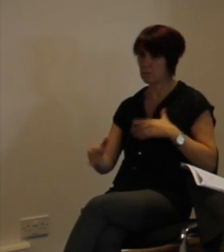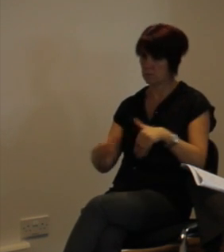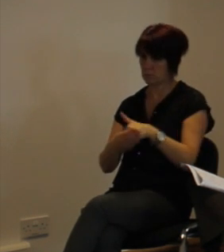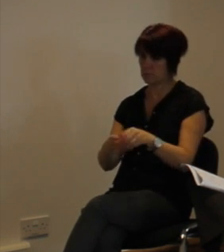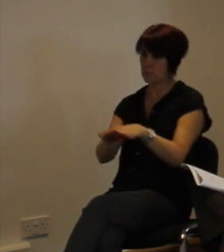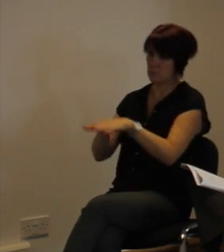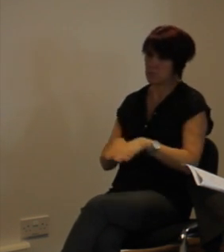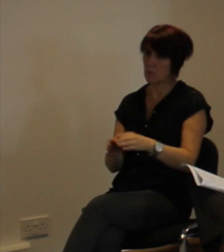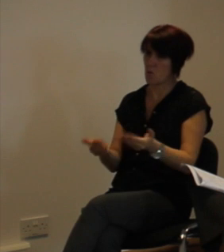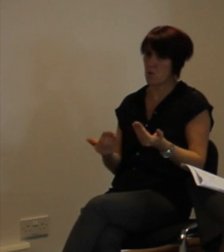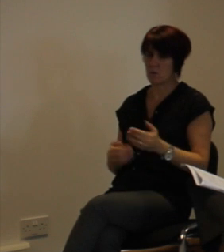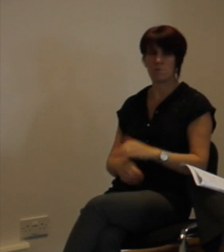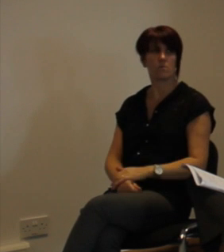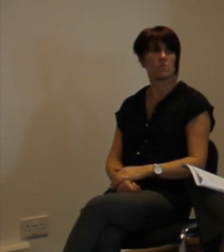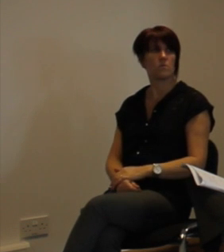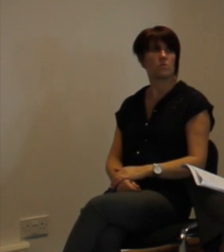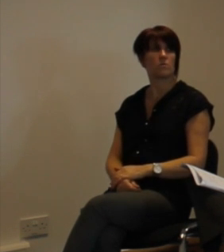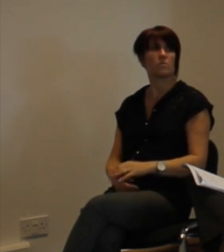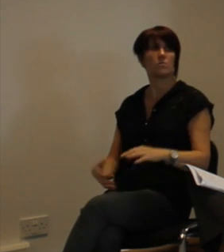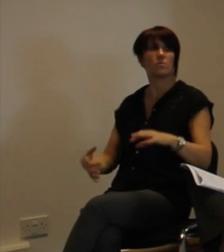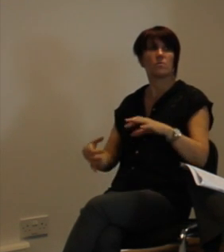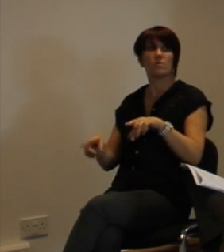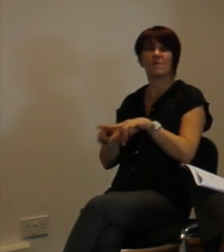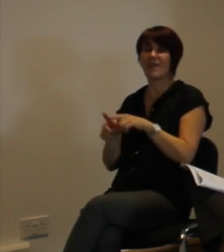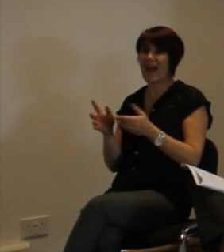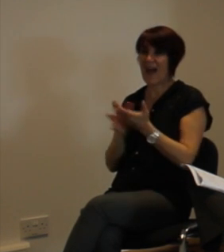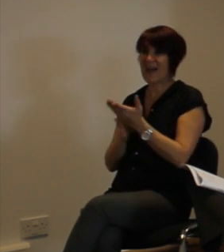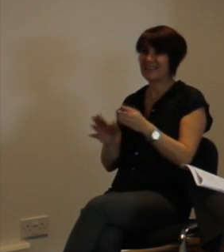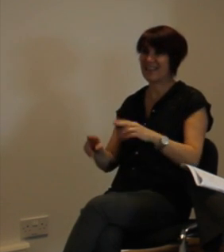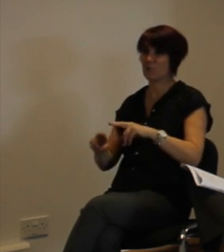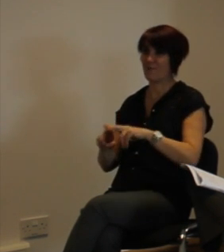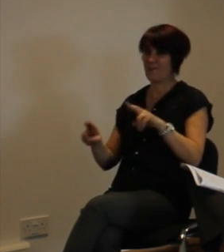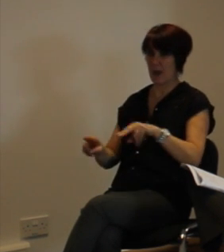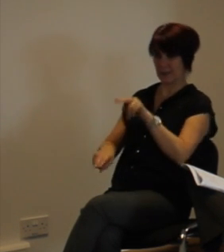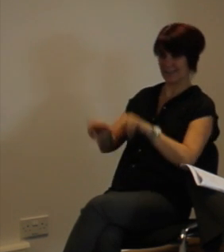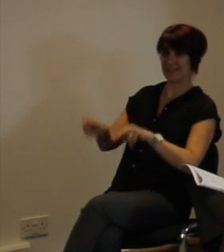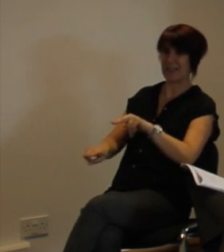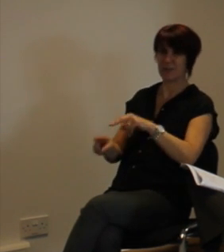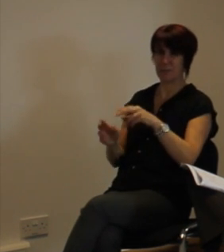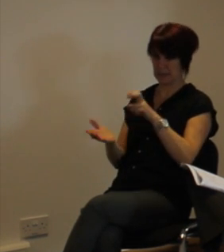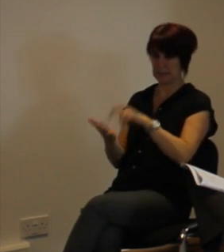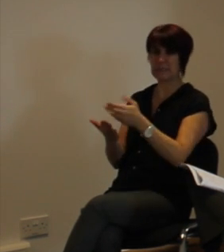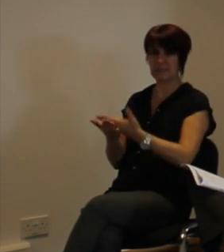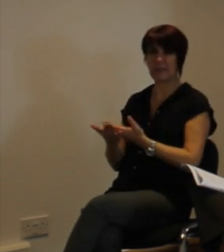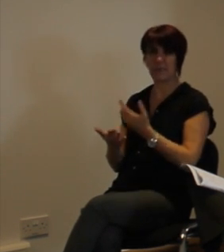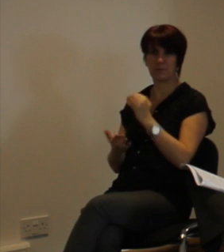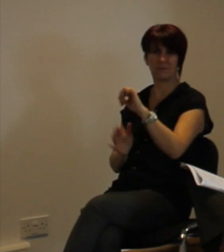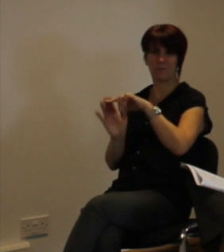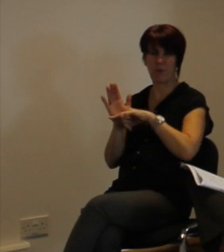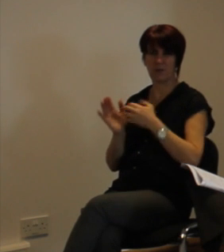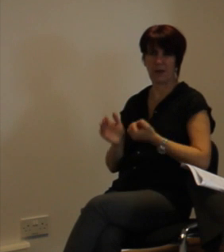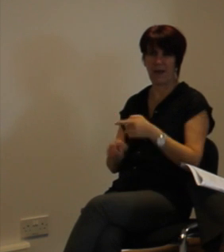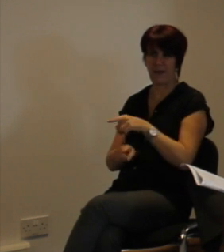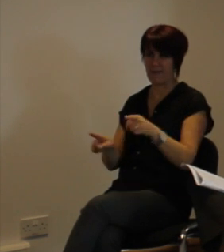This is consistent with our Access to Fair Assessment statement, which your centre will have. You'll have this statement on your file as a policy adopted